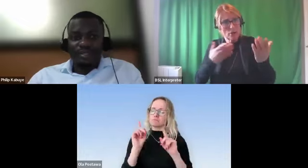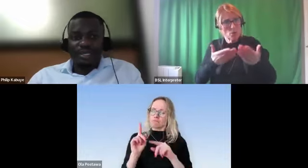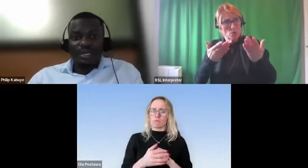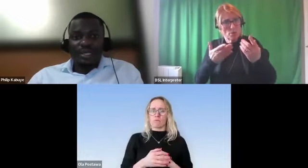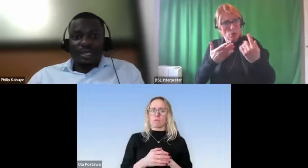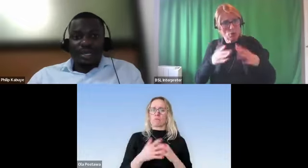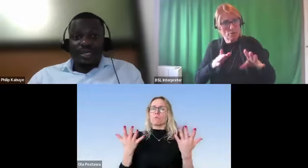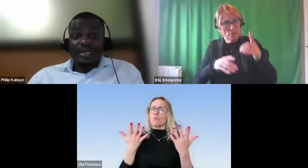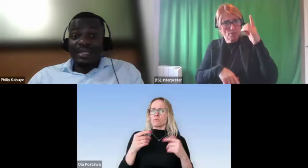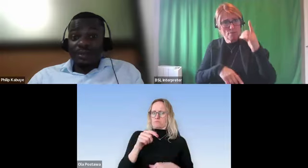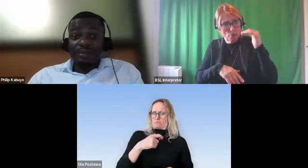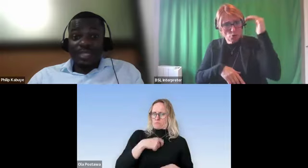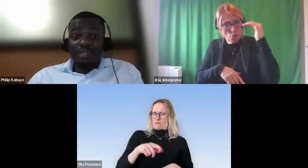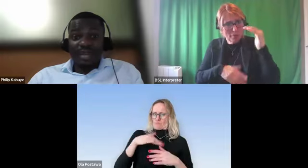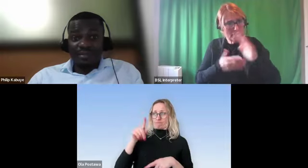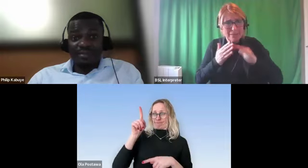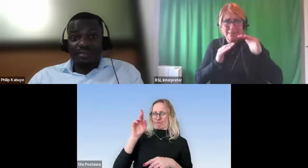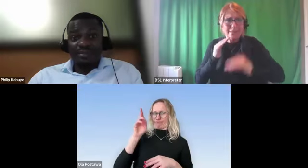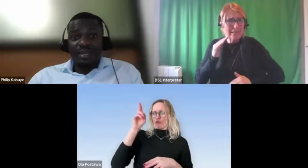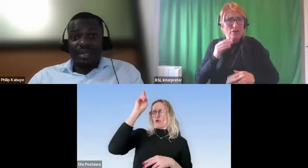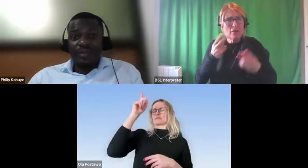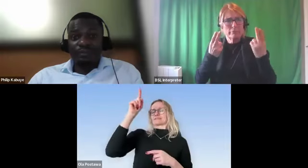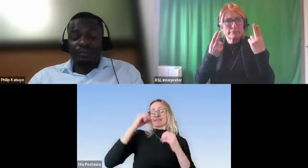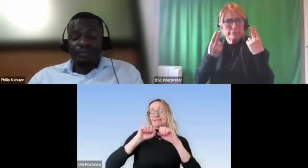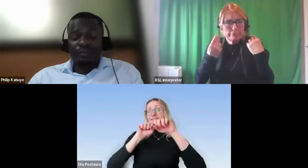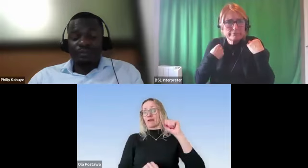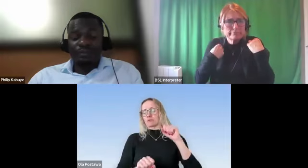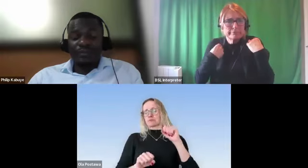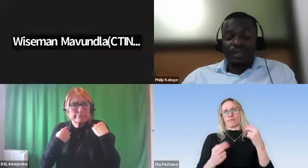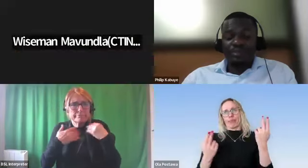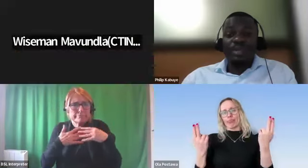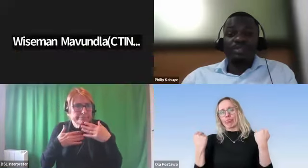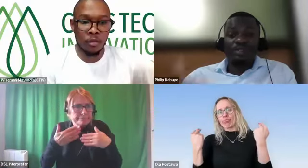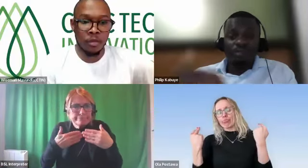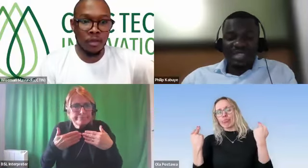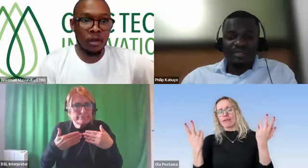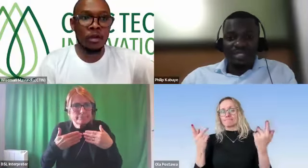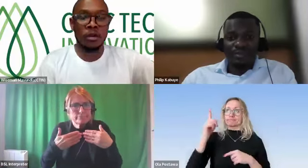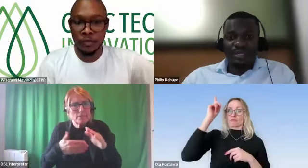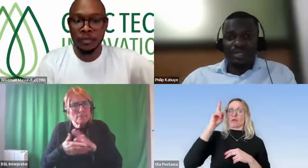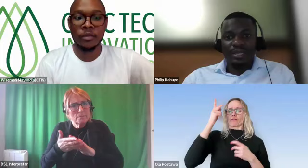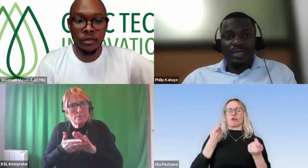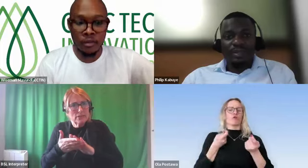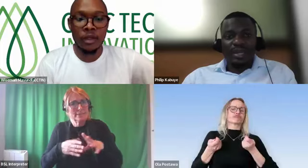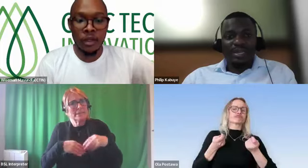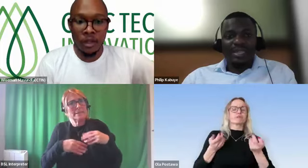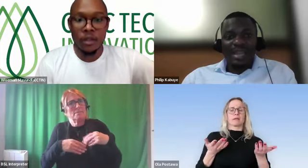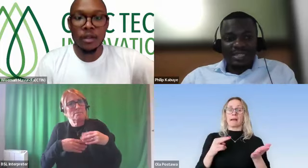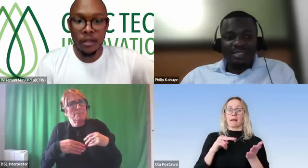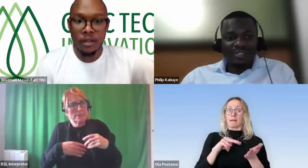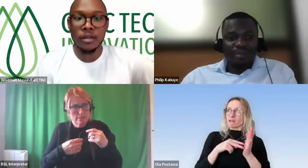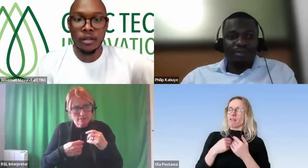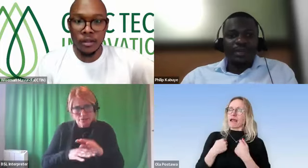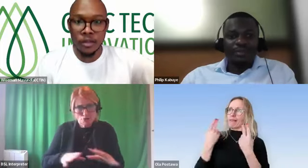the North, then the South remains passive. it remains more of a passive recipient rather than